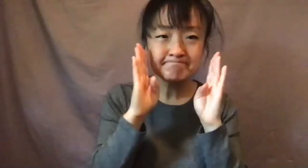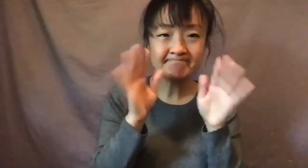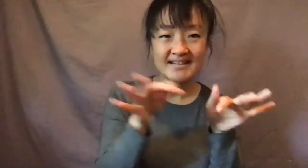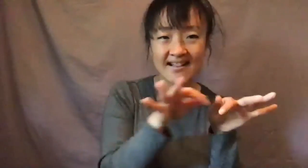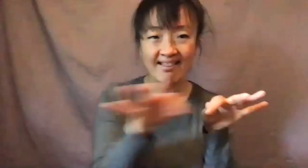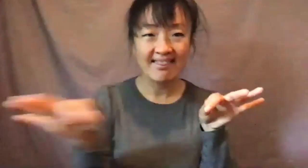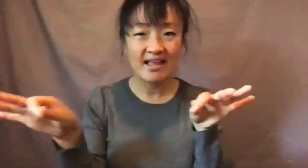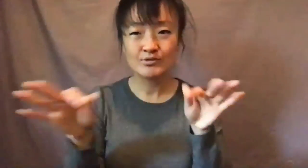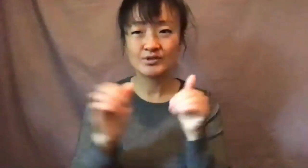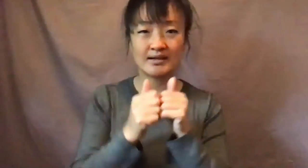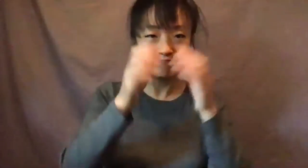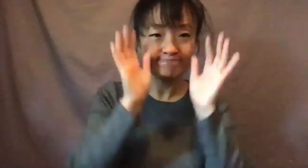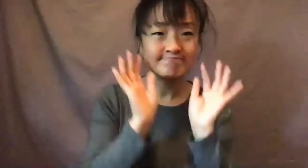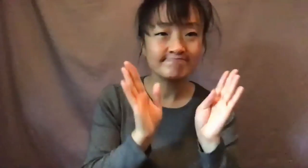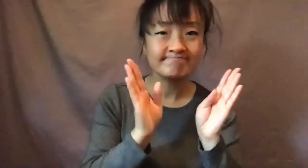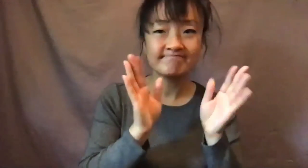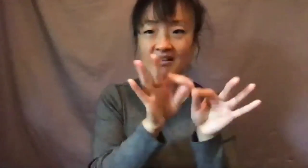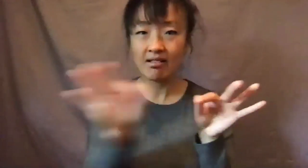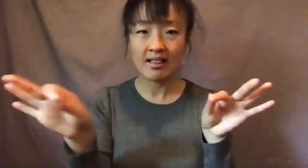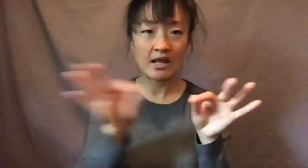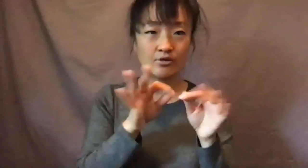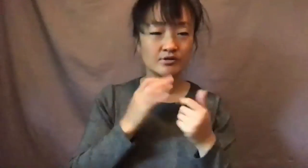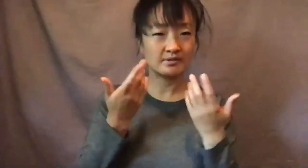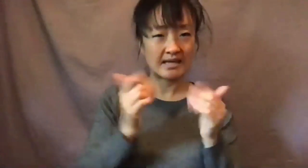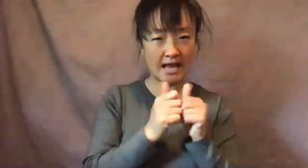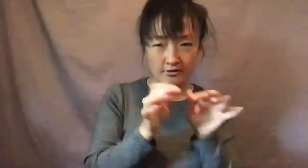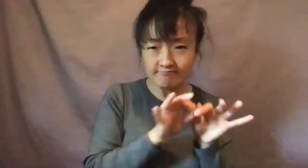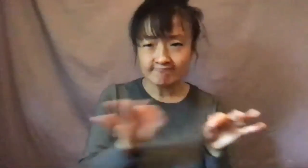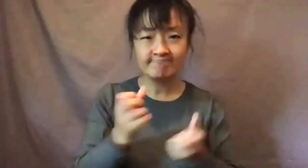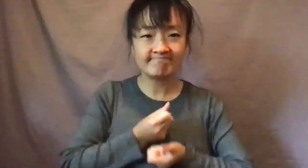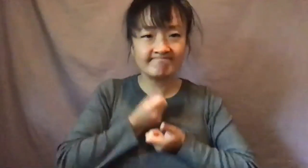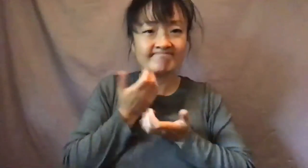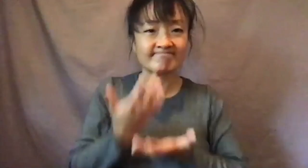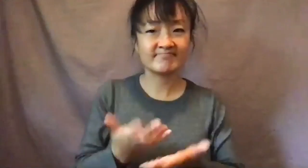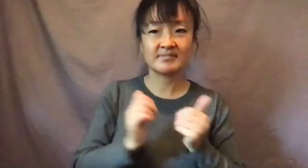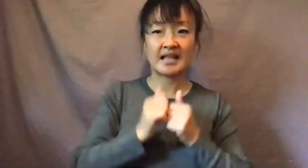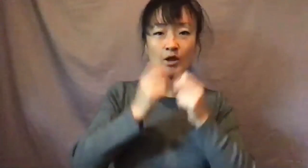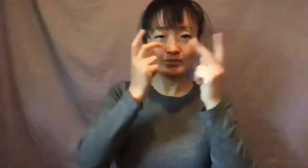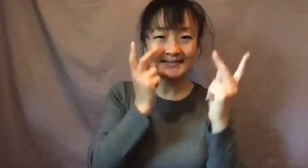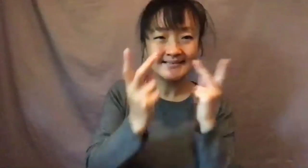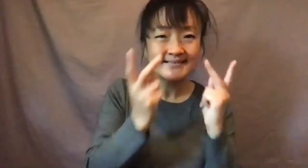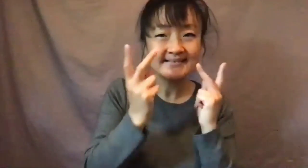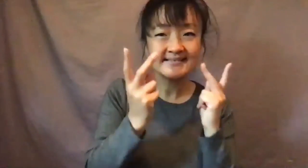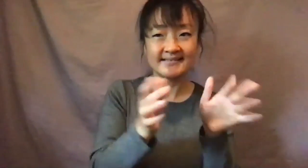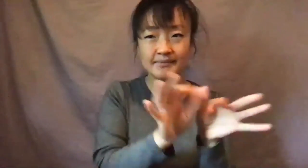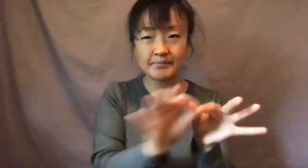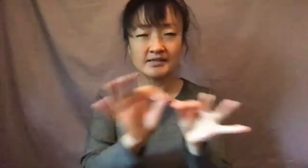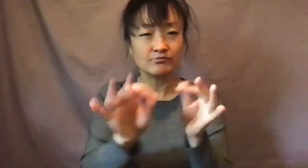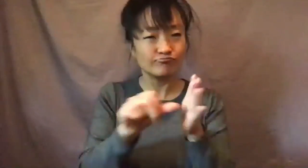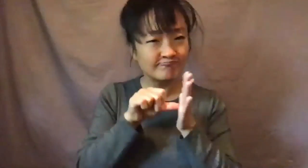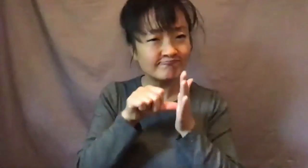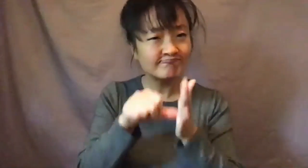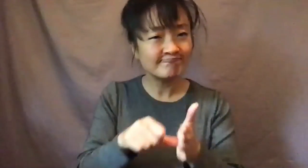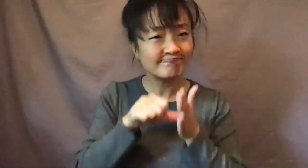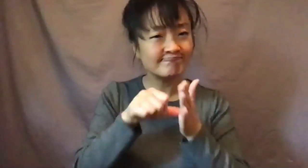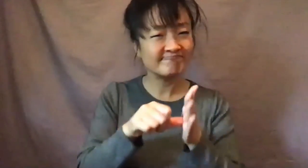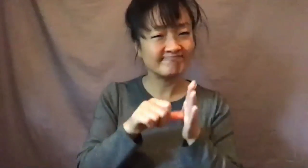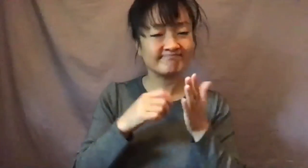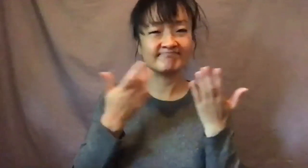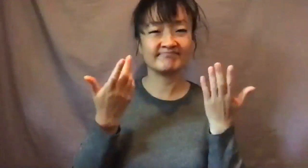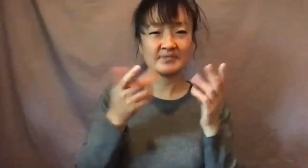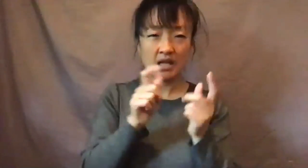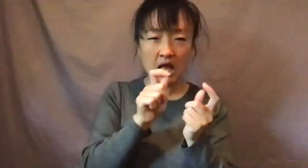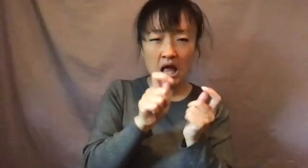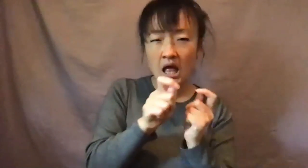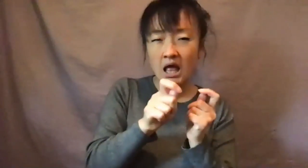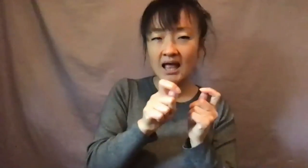to ourselves, the way that we are seeing and reiterating messages to ourselves that we can alter just with a